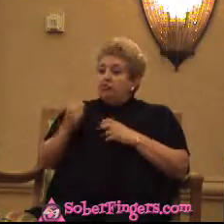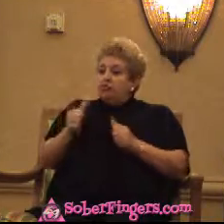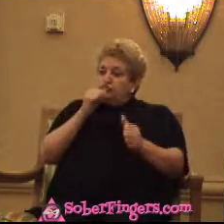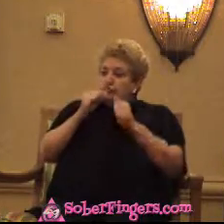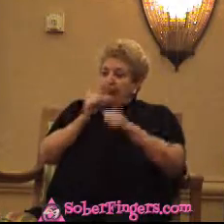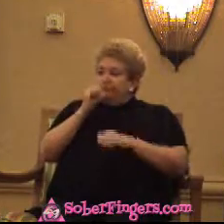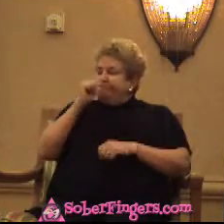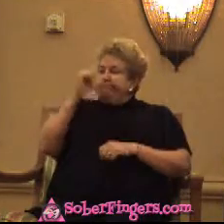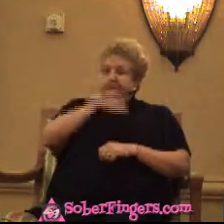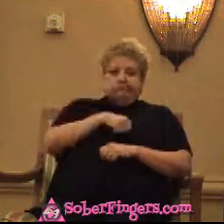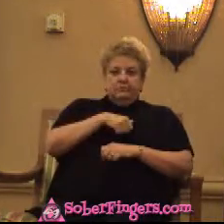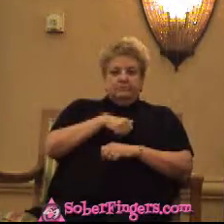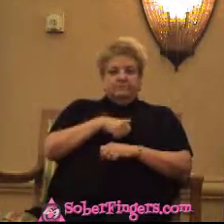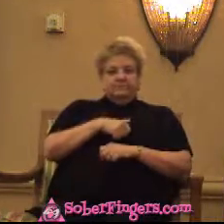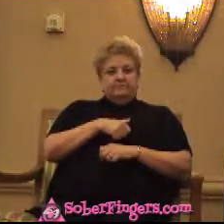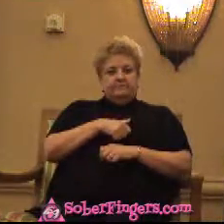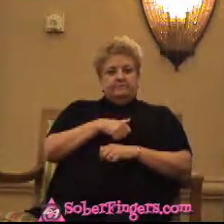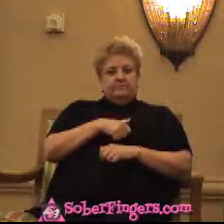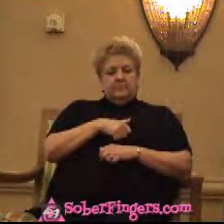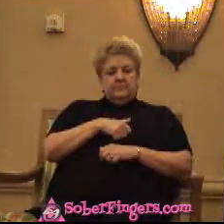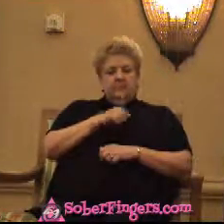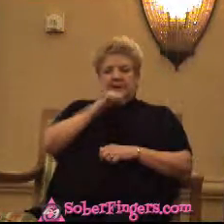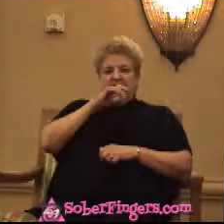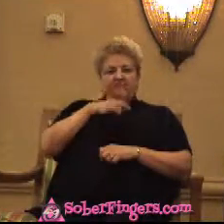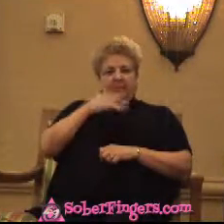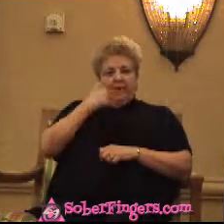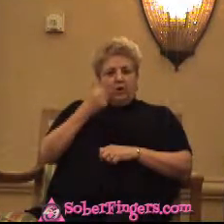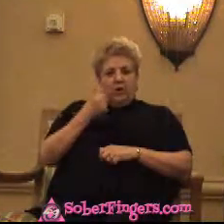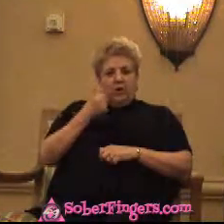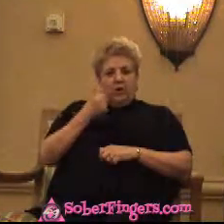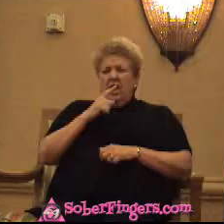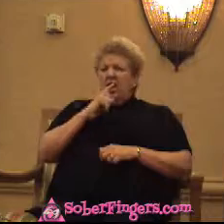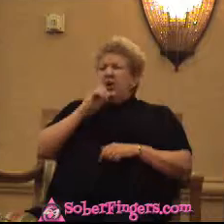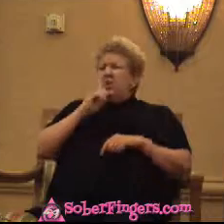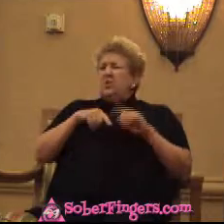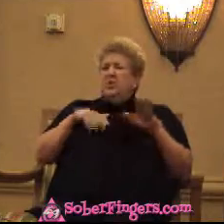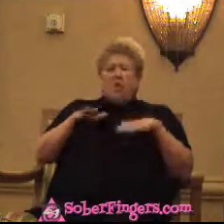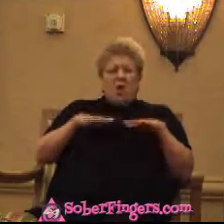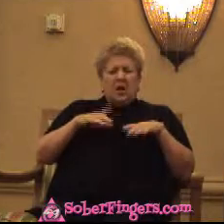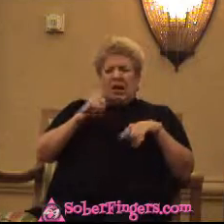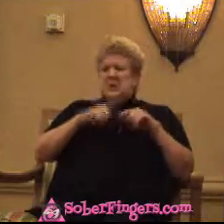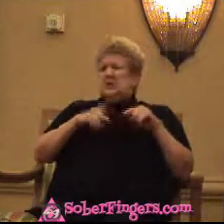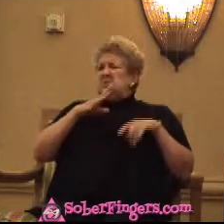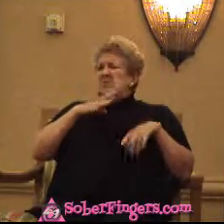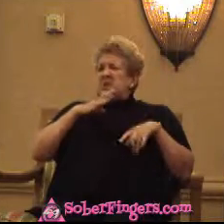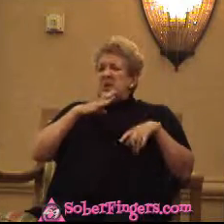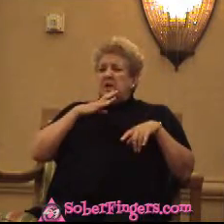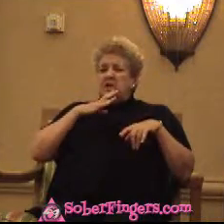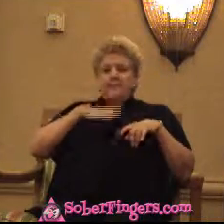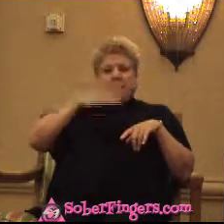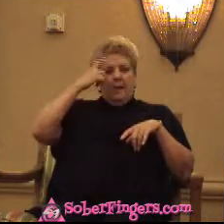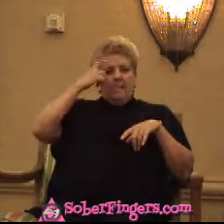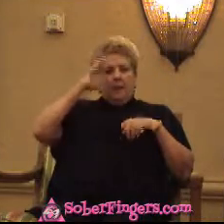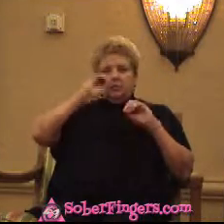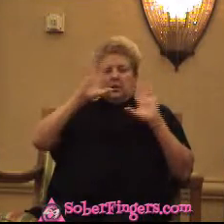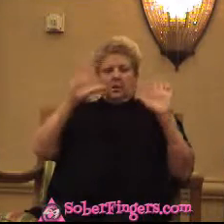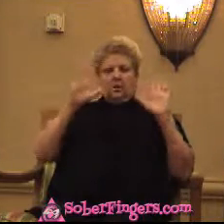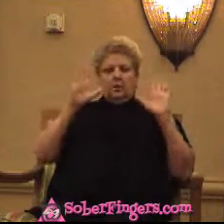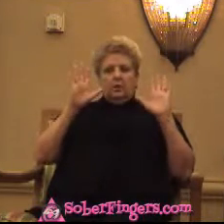my head off at all. I got so drunk I couldn't walk and I couldn't talk, but my head is as clear as it is right now. I just did nothing